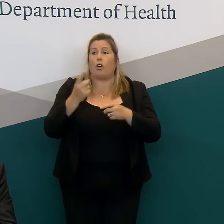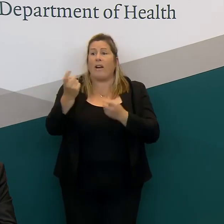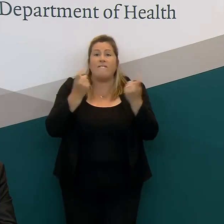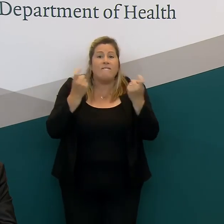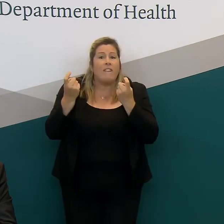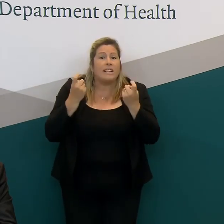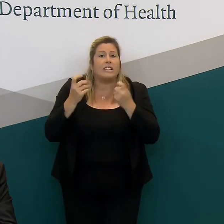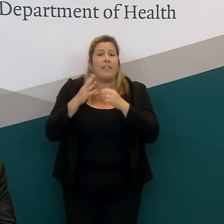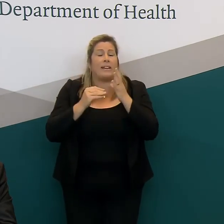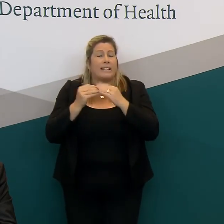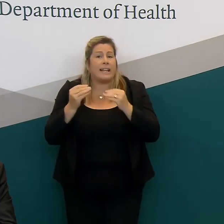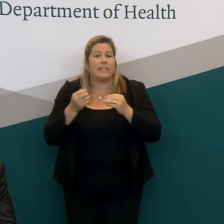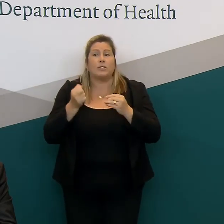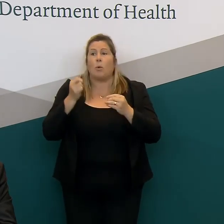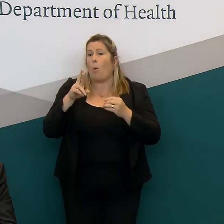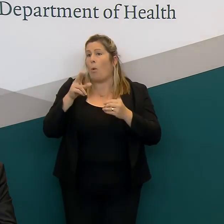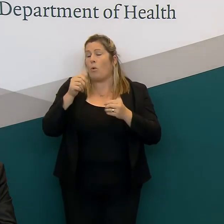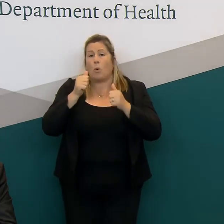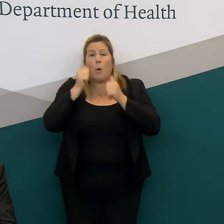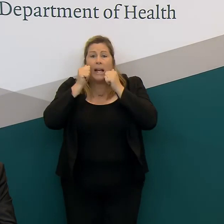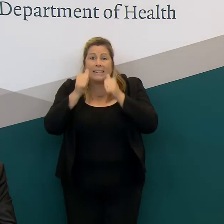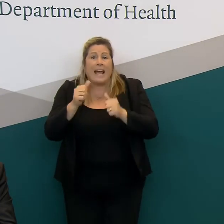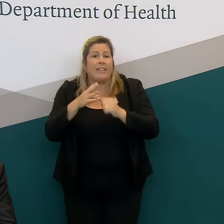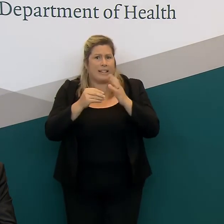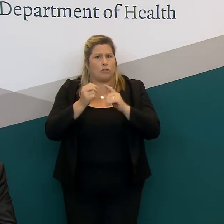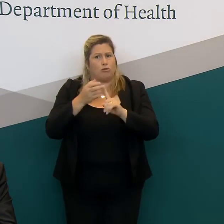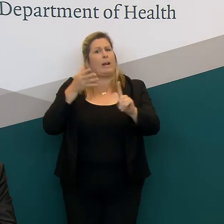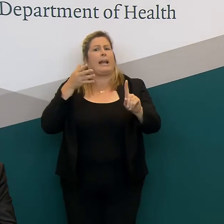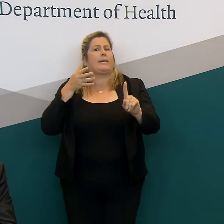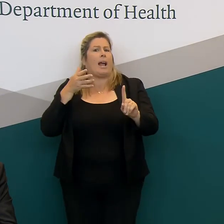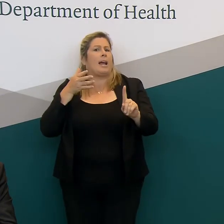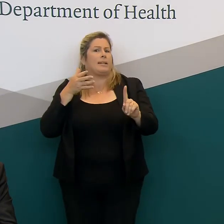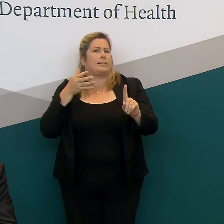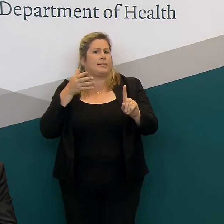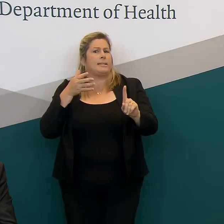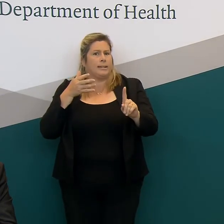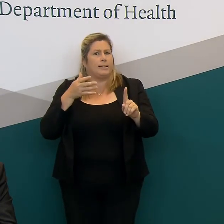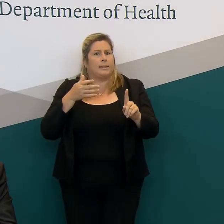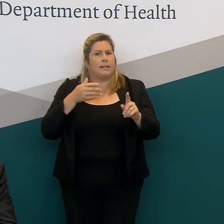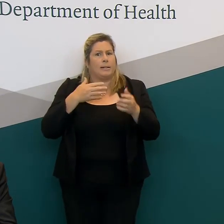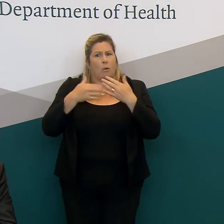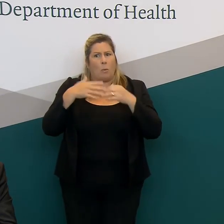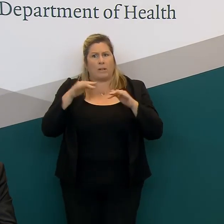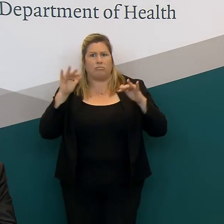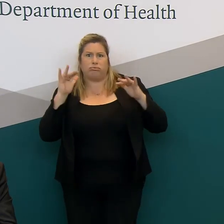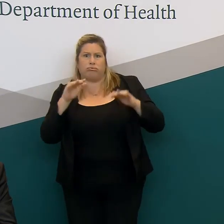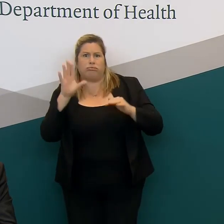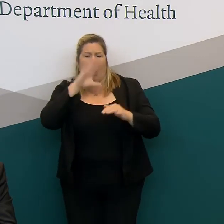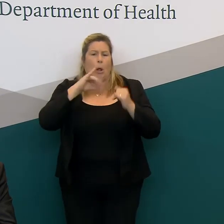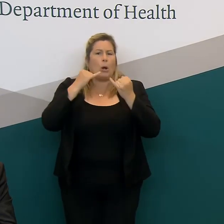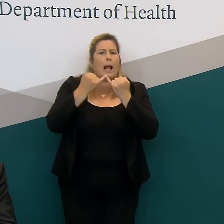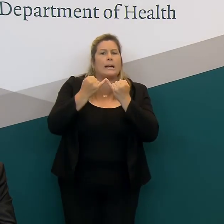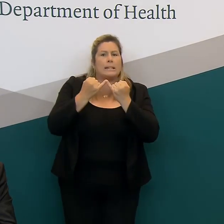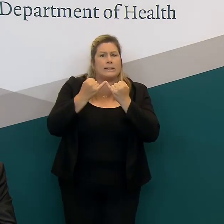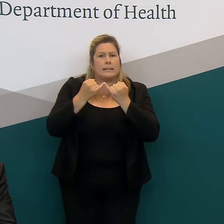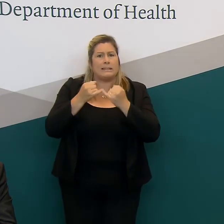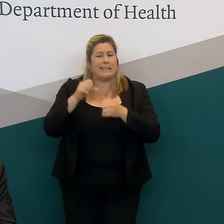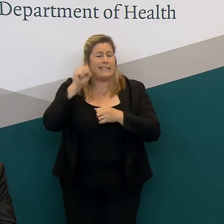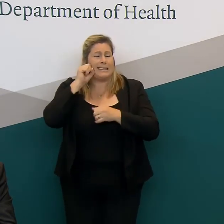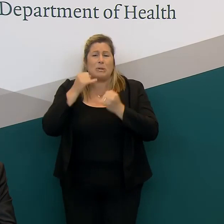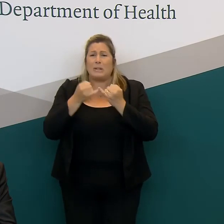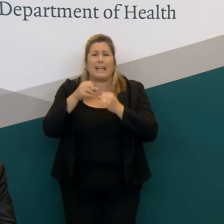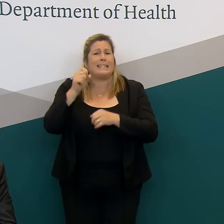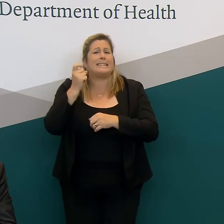or whether you attend things, to recognize what crowded spaces look like. It seems like a simple thing to